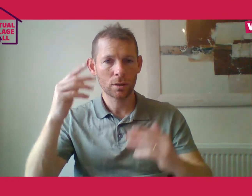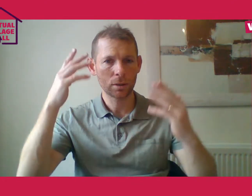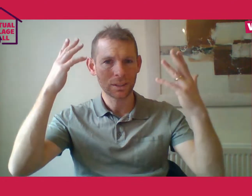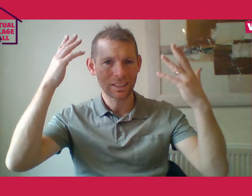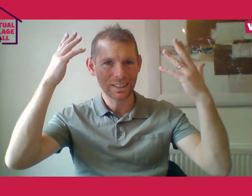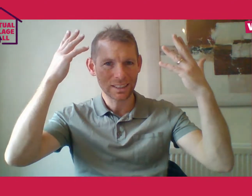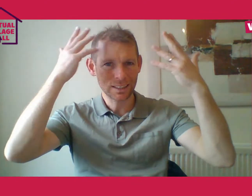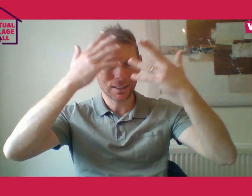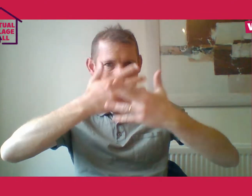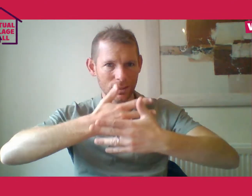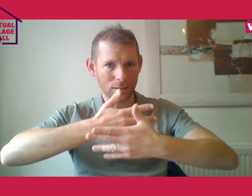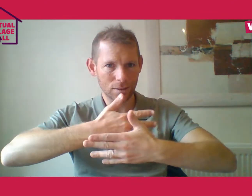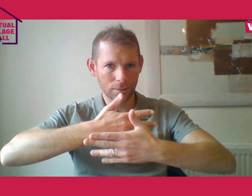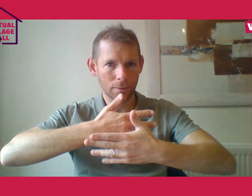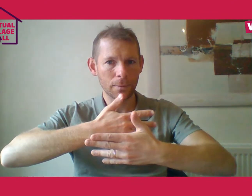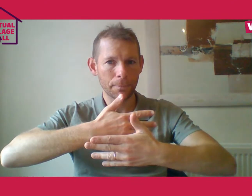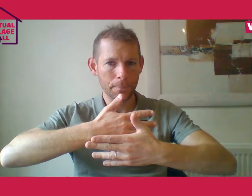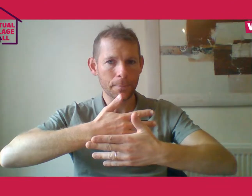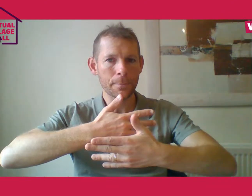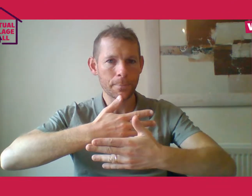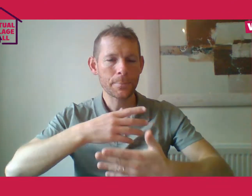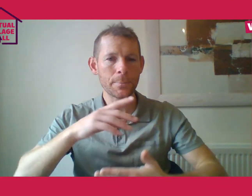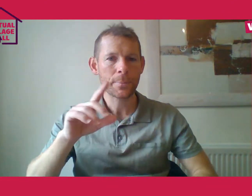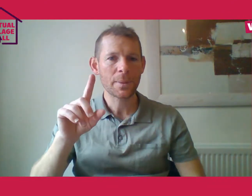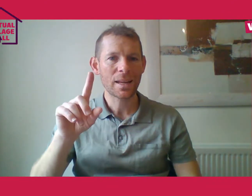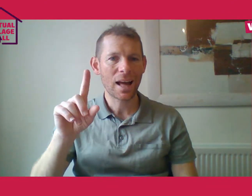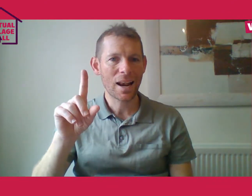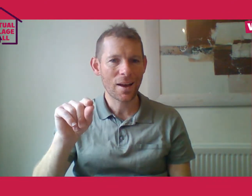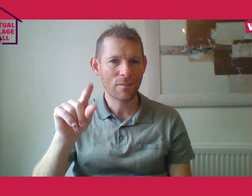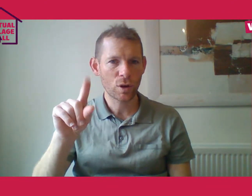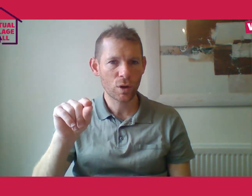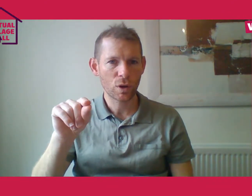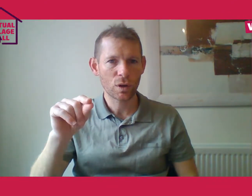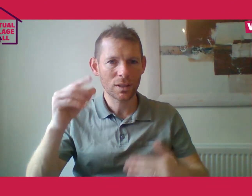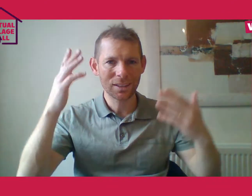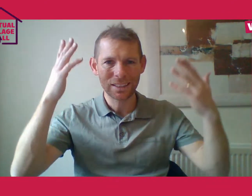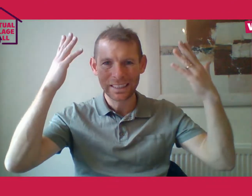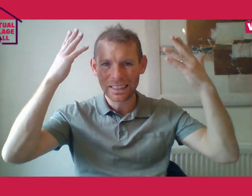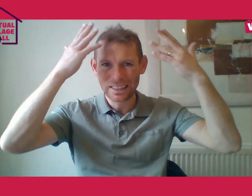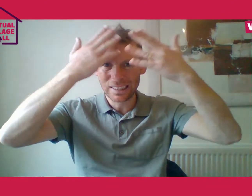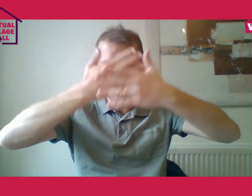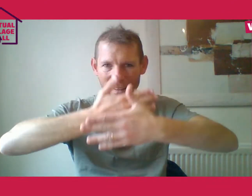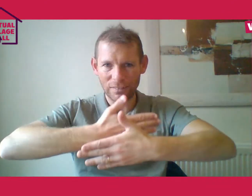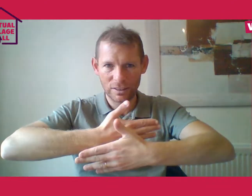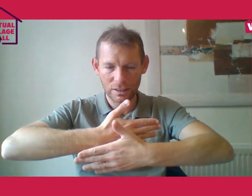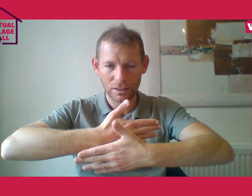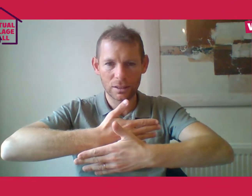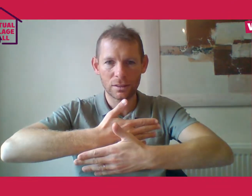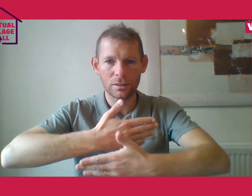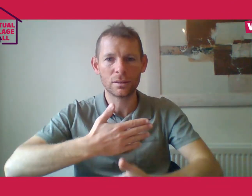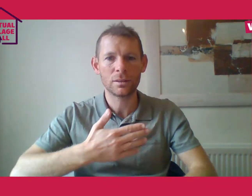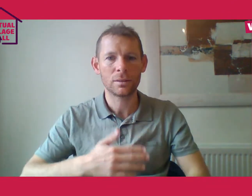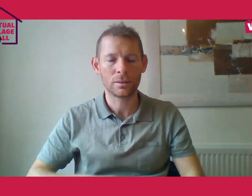or 11 in the evening. So the 11 doesn't turn like the other numbers 1 to 10. So it's 11 in the